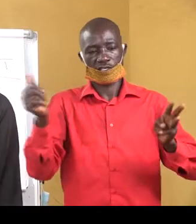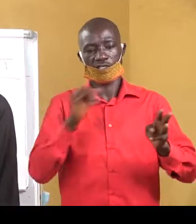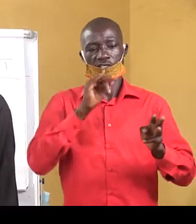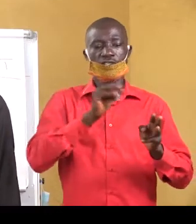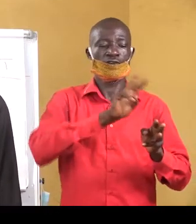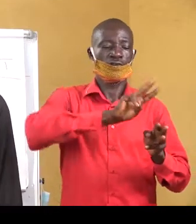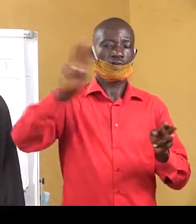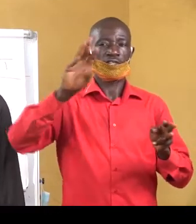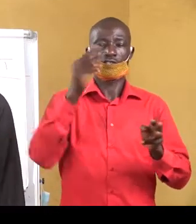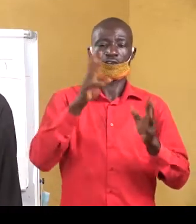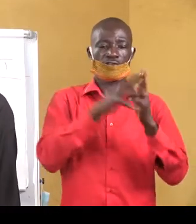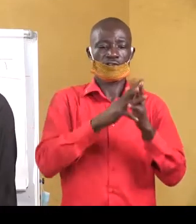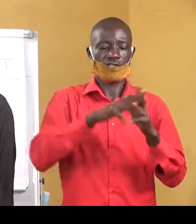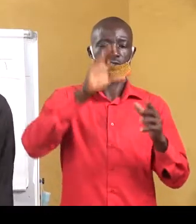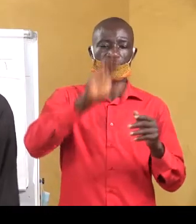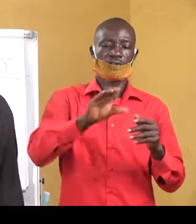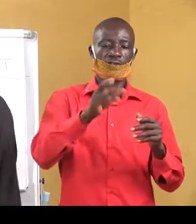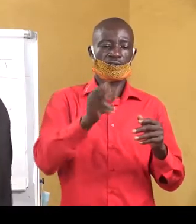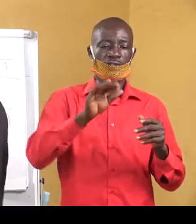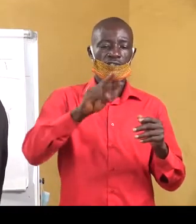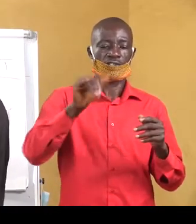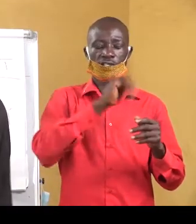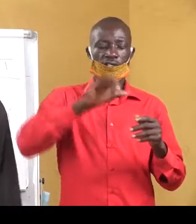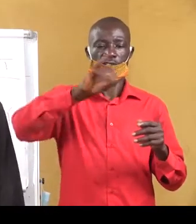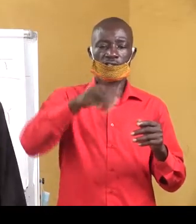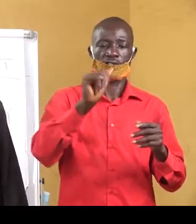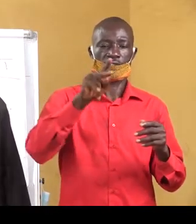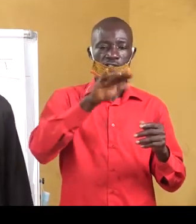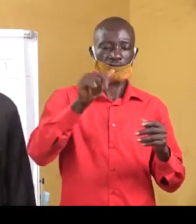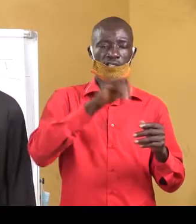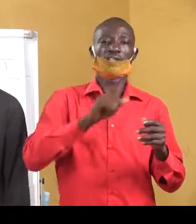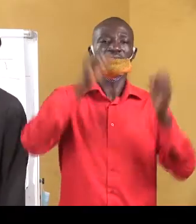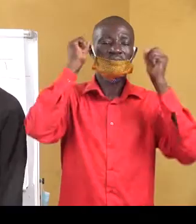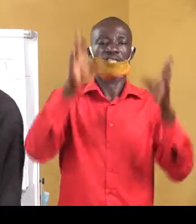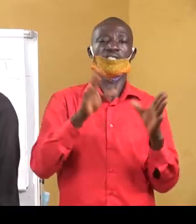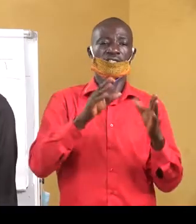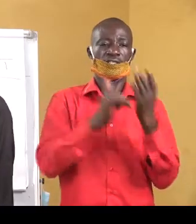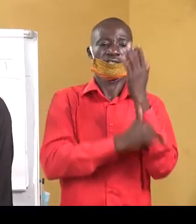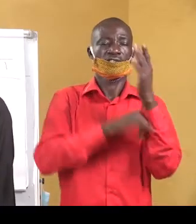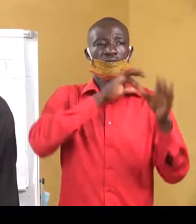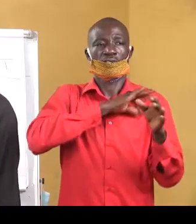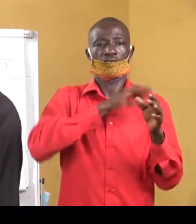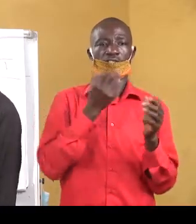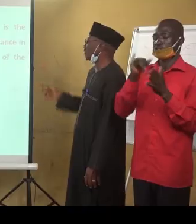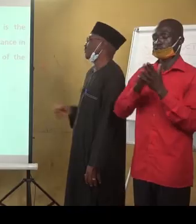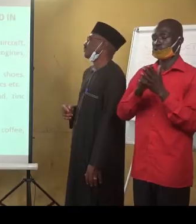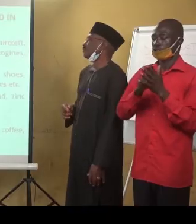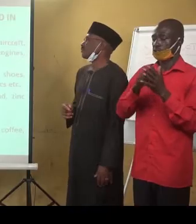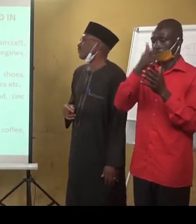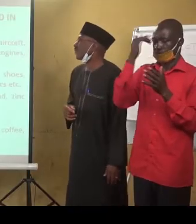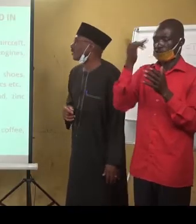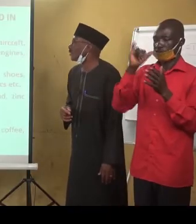of USA, China, and Japan. There are other countries that really benefited as a result of these routes.